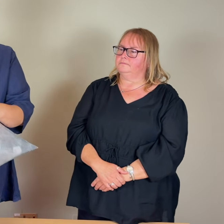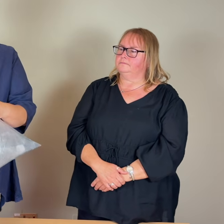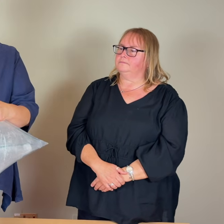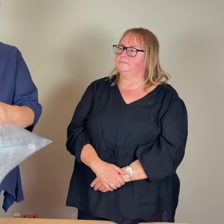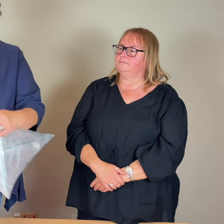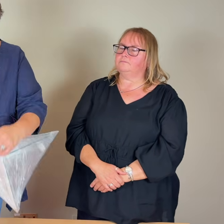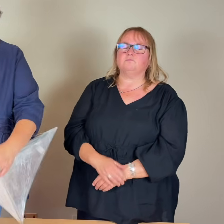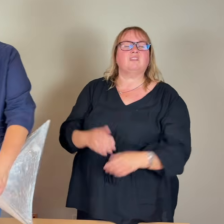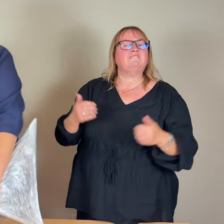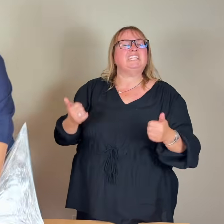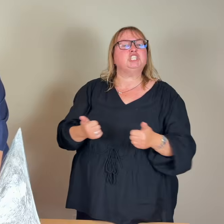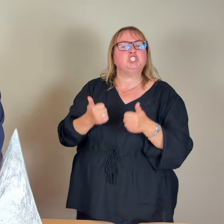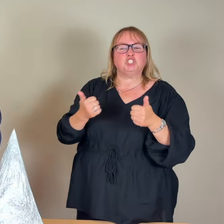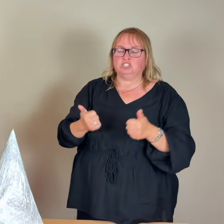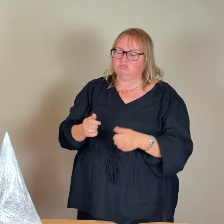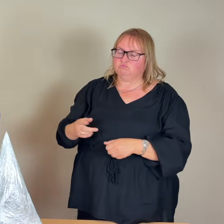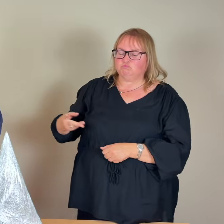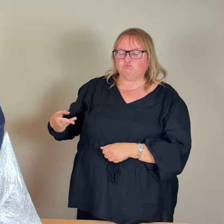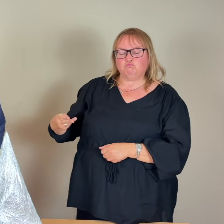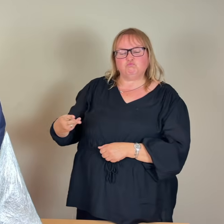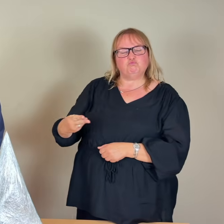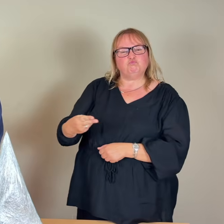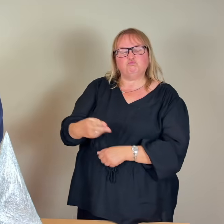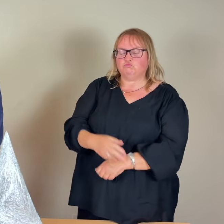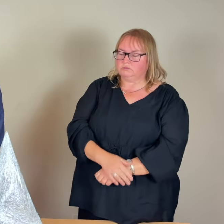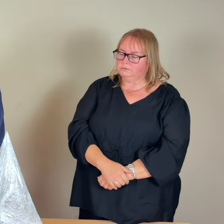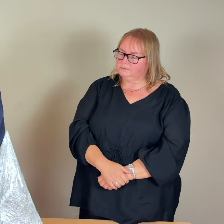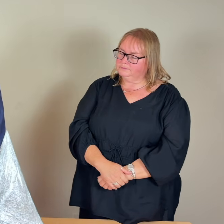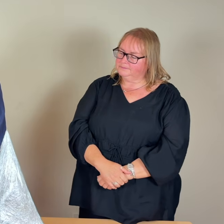And then when you're finished, just cut the cling film